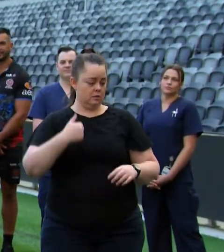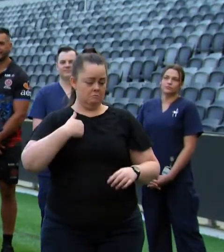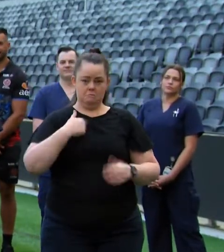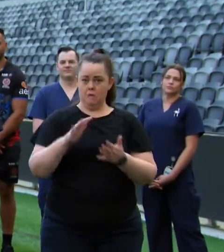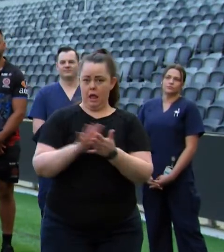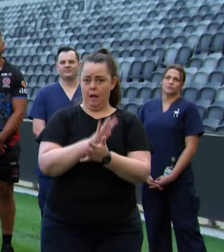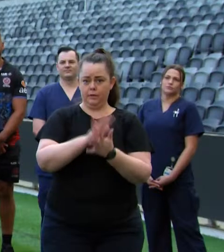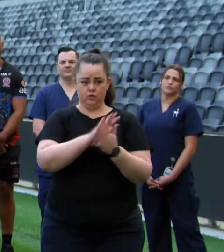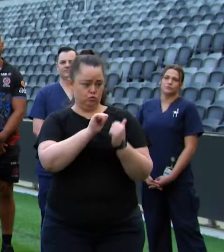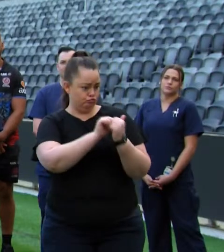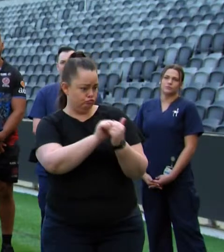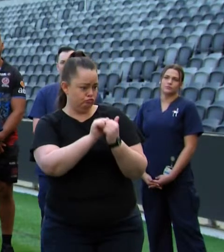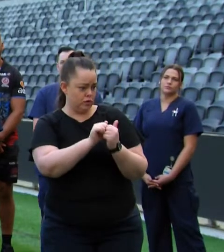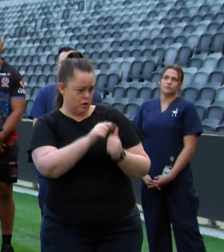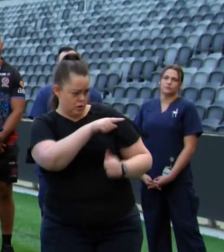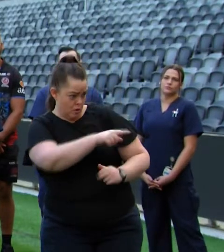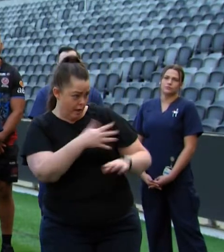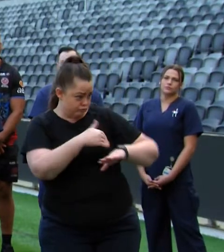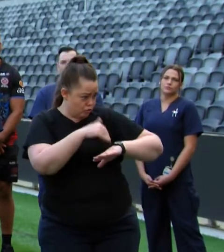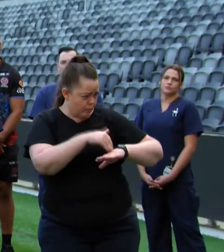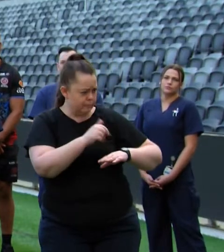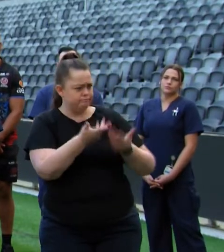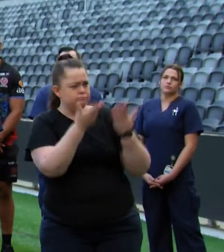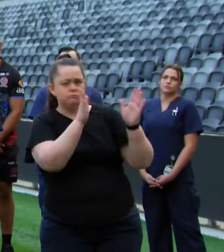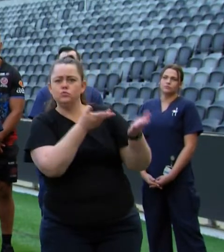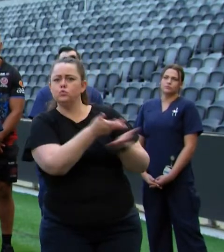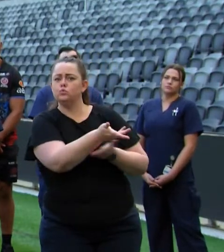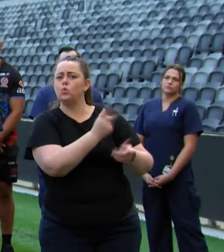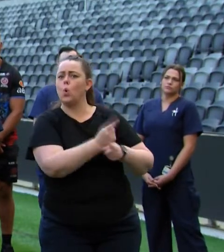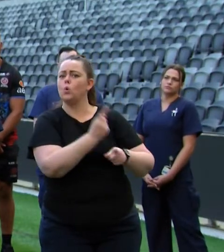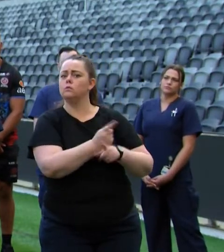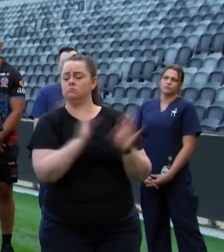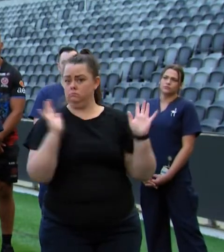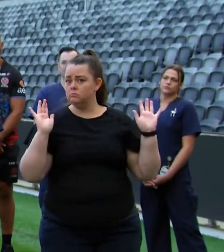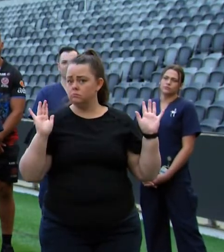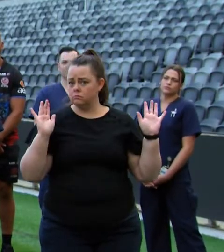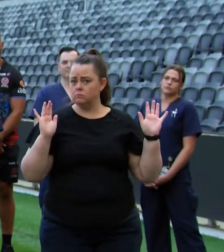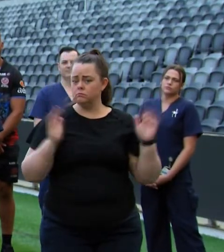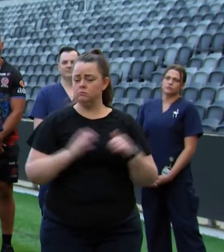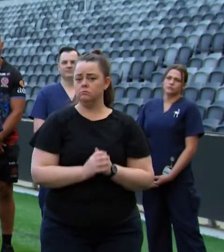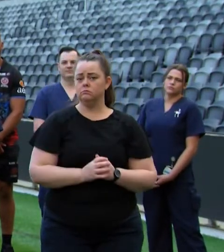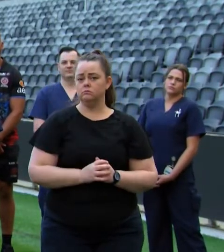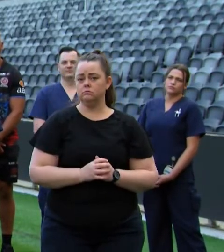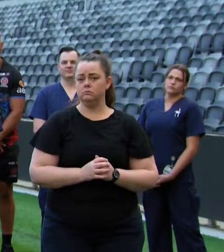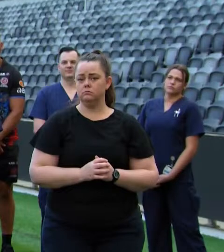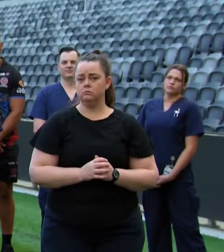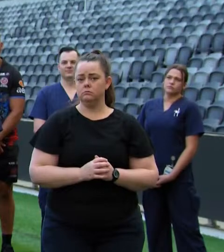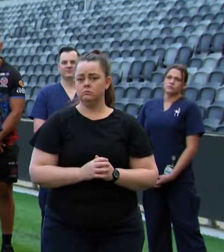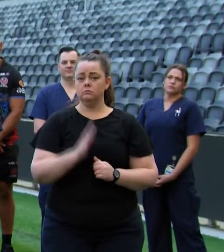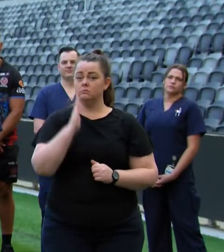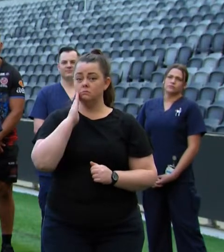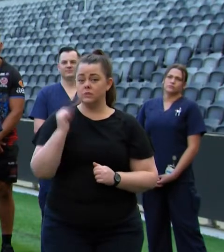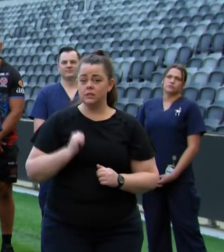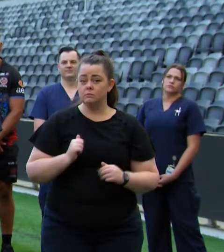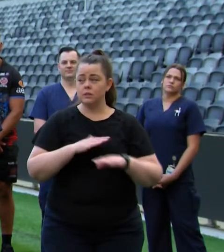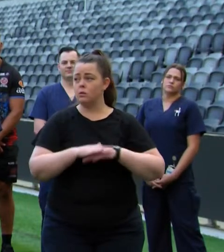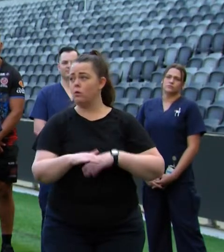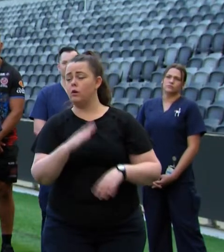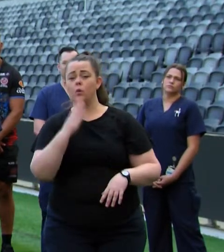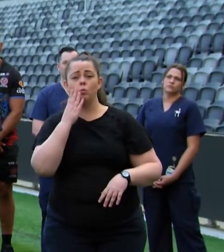year. And I've met with numerous members, whether that's independence in relation to water issues, whether